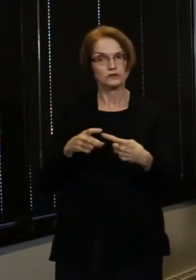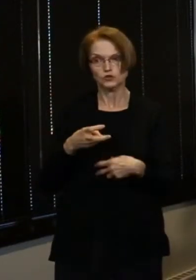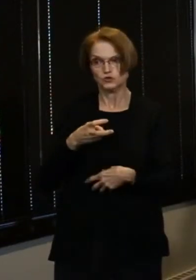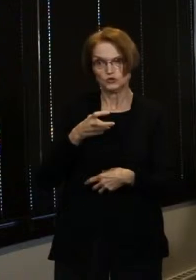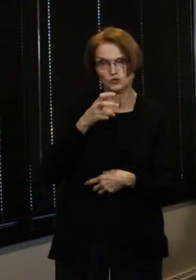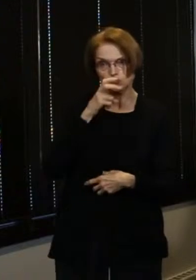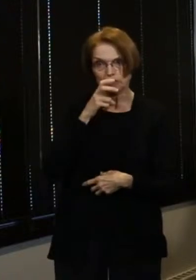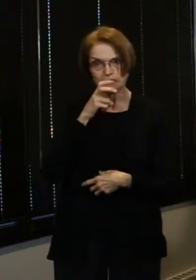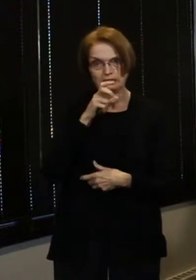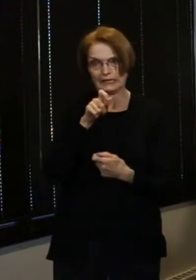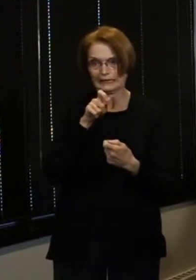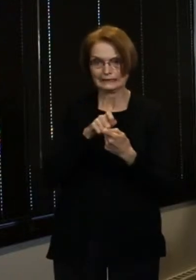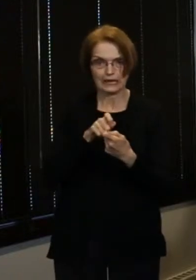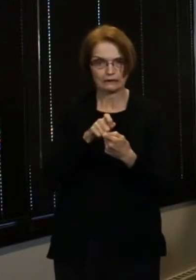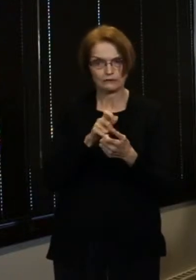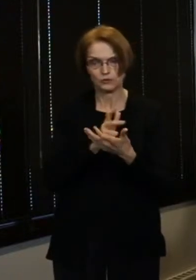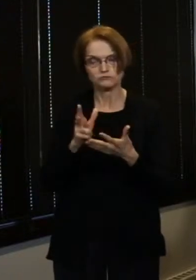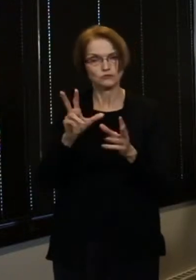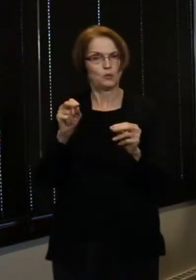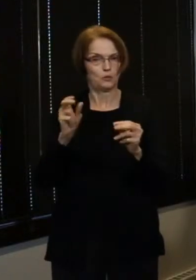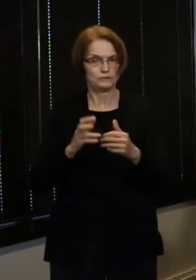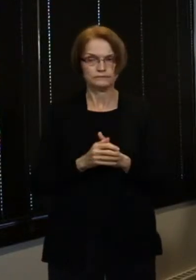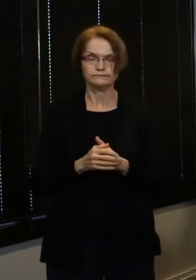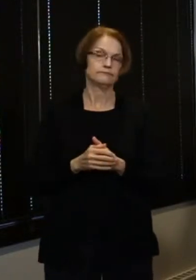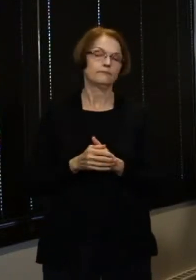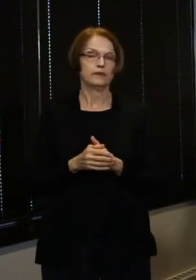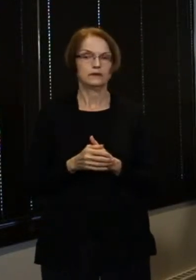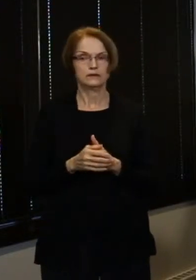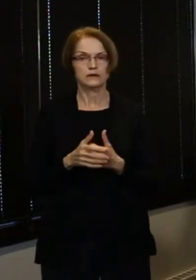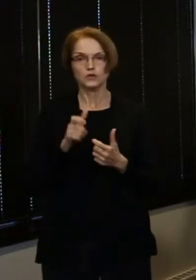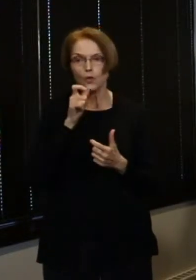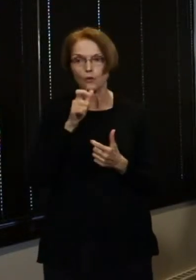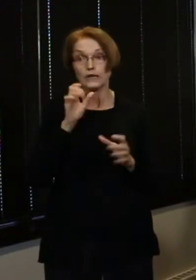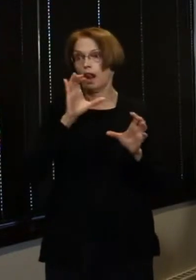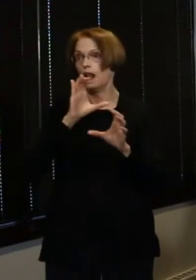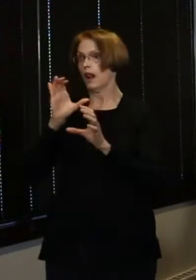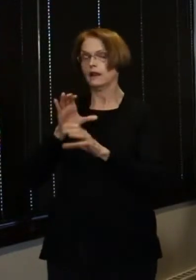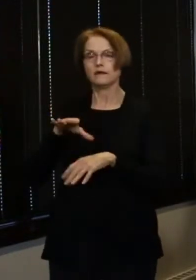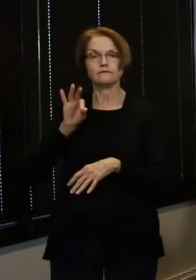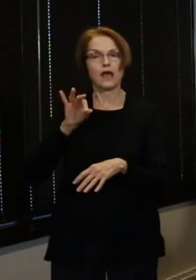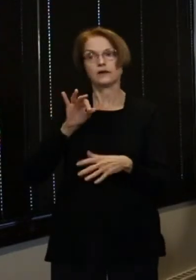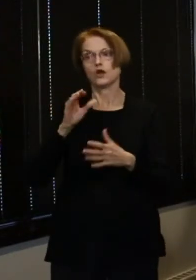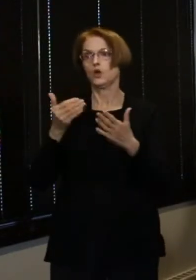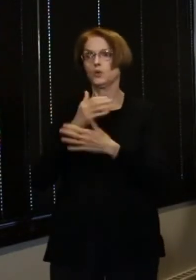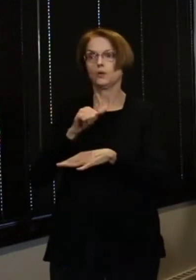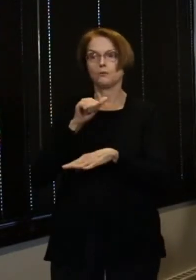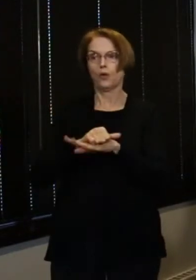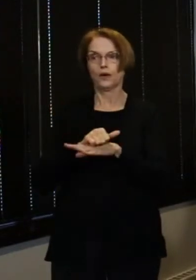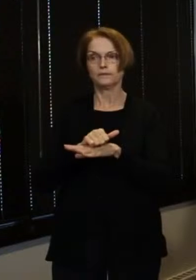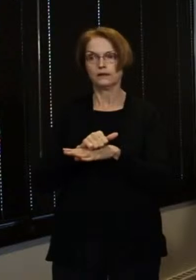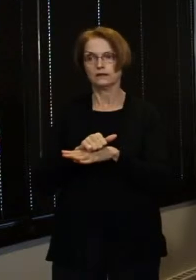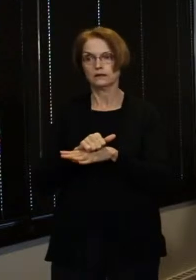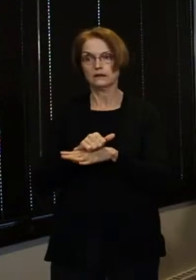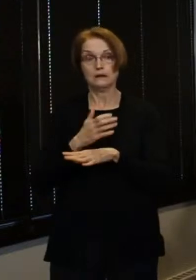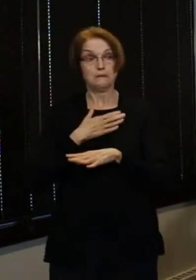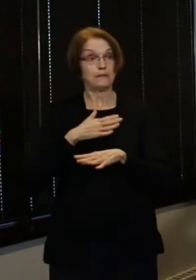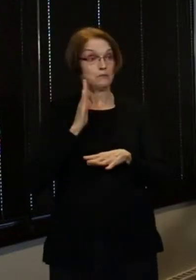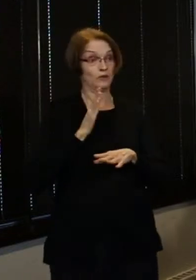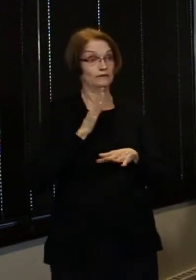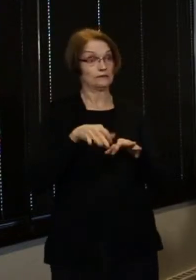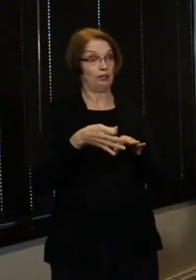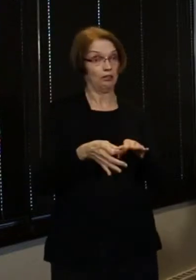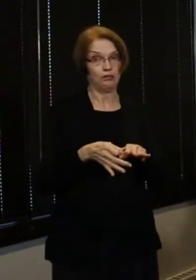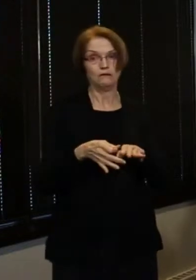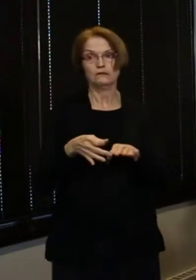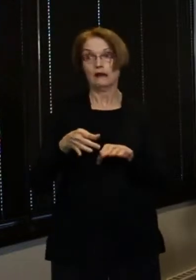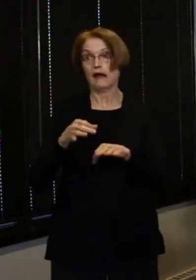it exactly on the mark. And you don't need to scramble to find another vaccine appointment if yours was delayed by the weather.